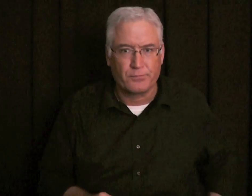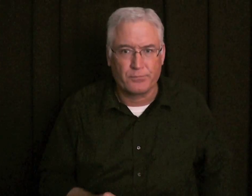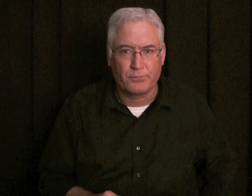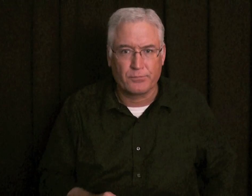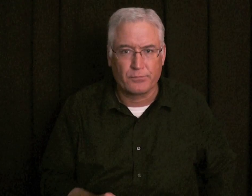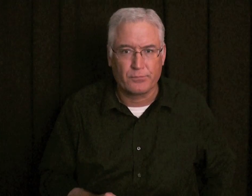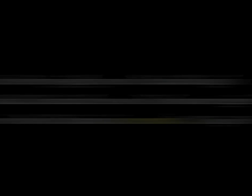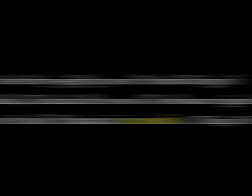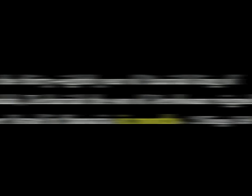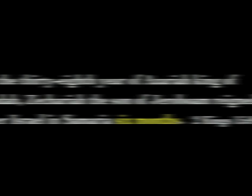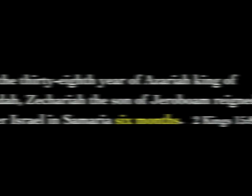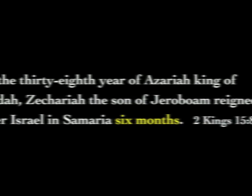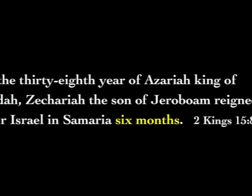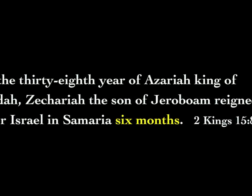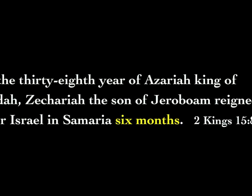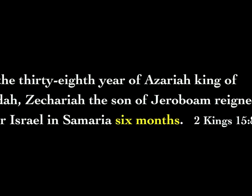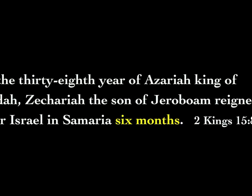under 6 months were assassinated.